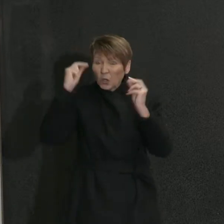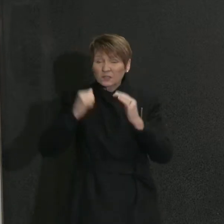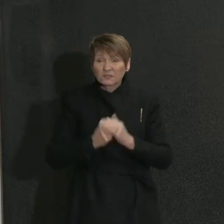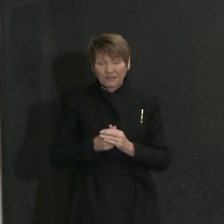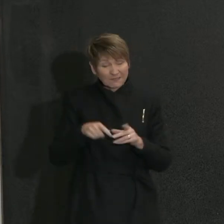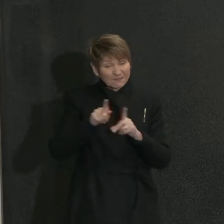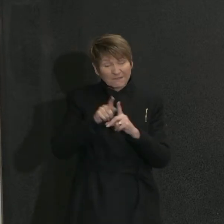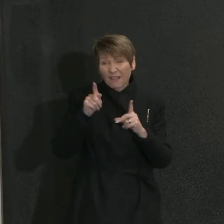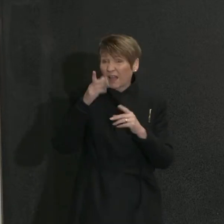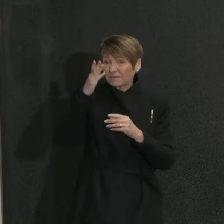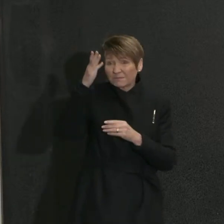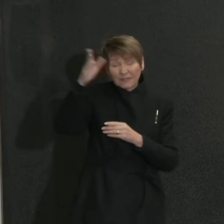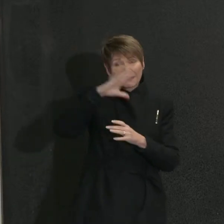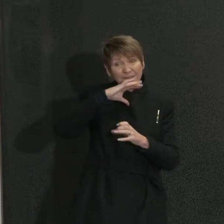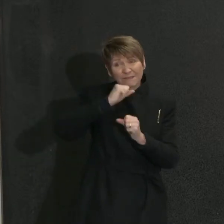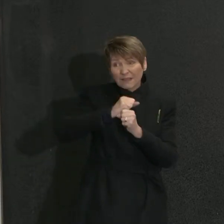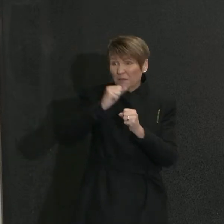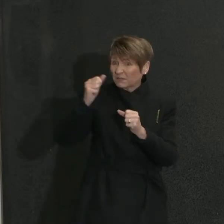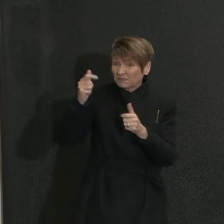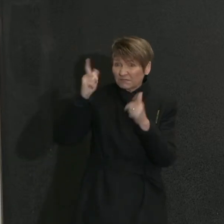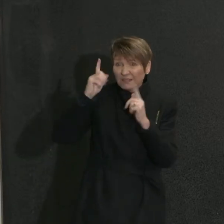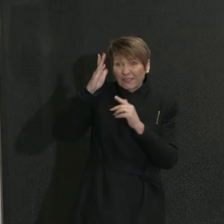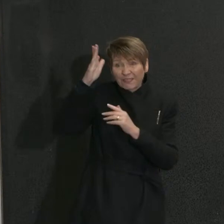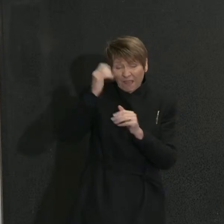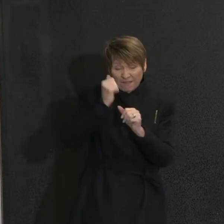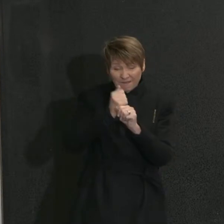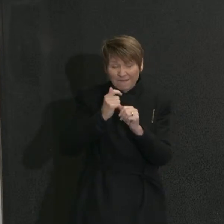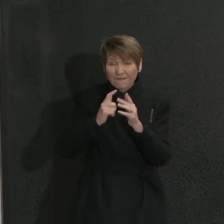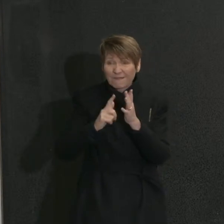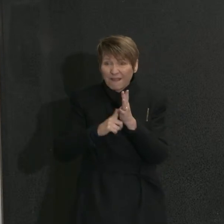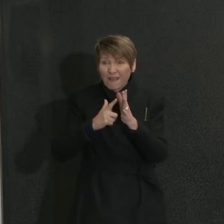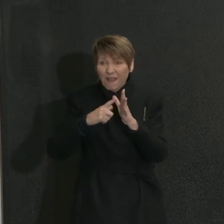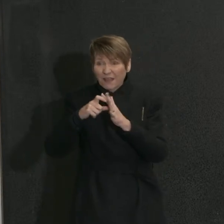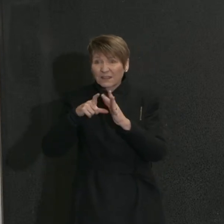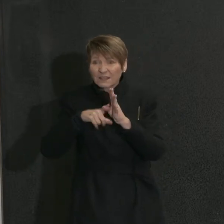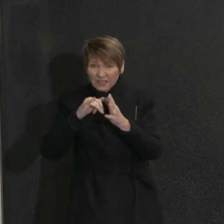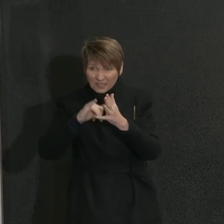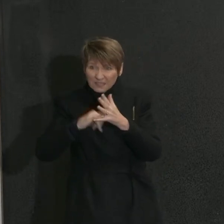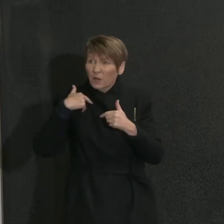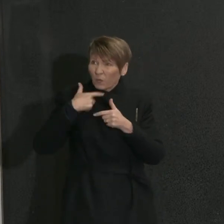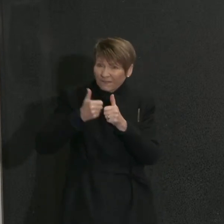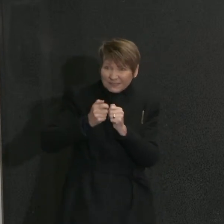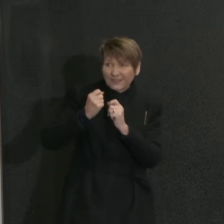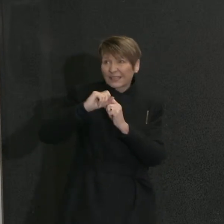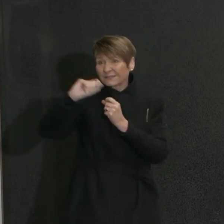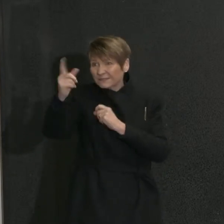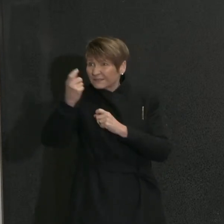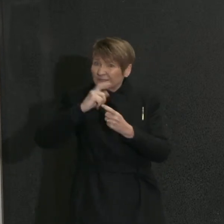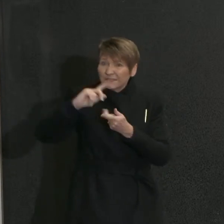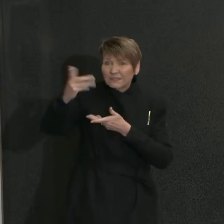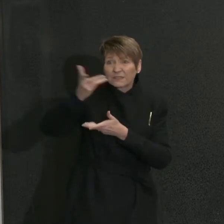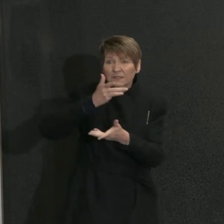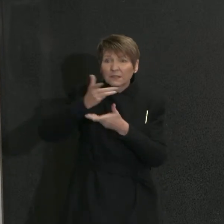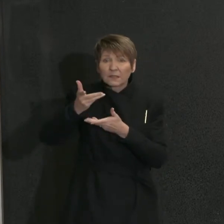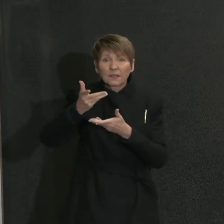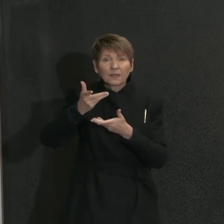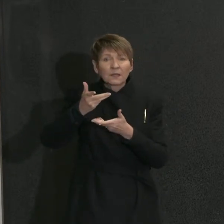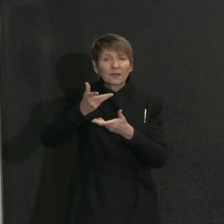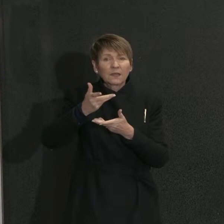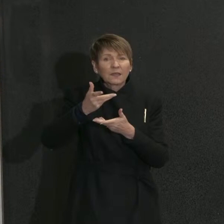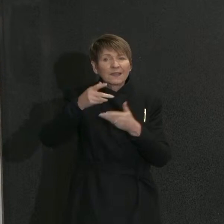bit. We're not talking every day or anything because we're all busy, but you know, it's tough. We've been there. We know how hard it